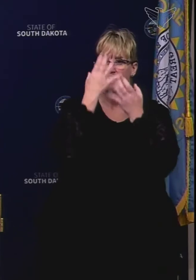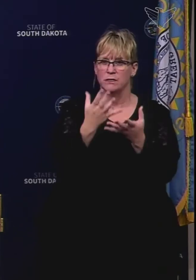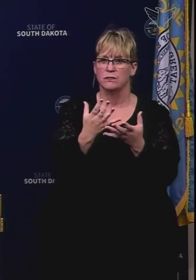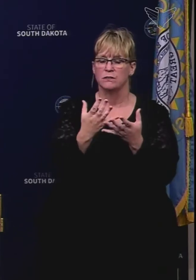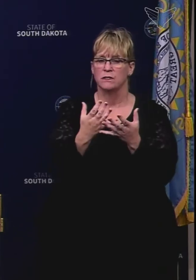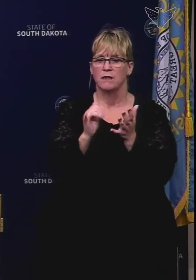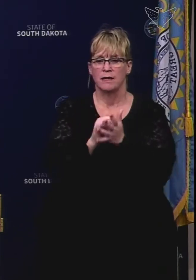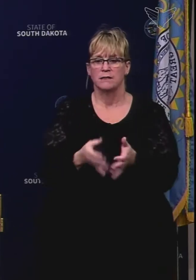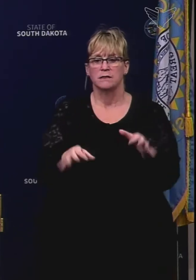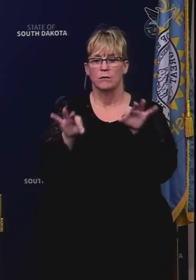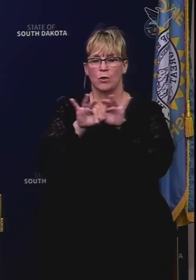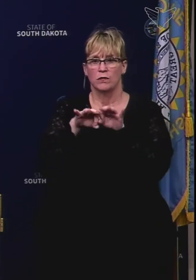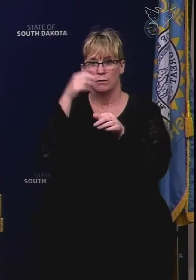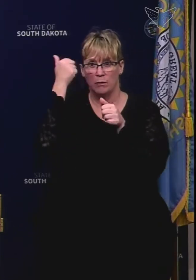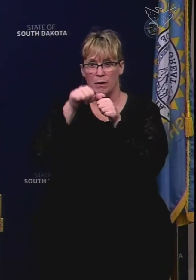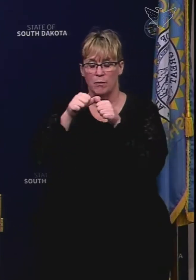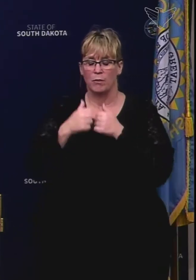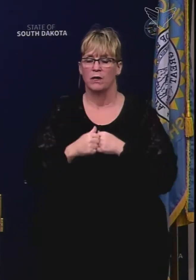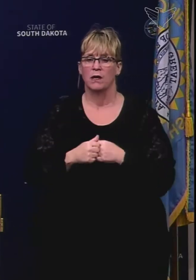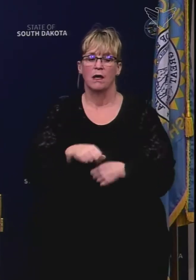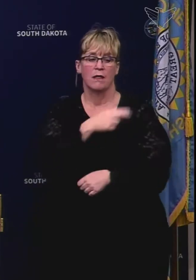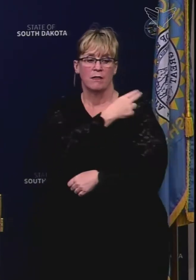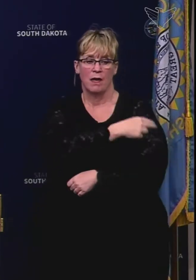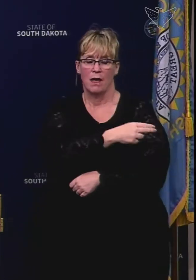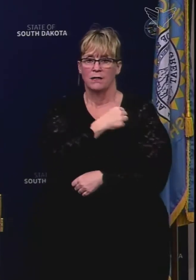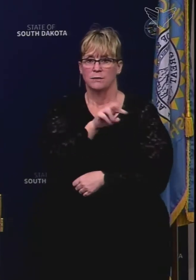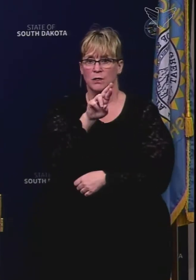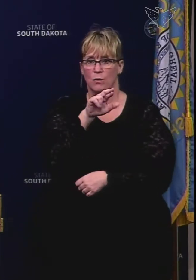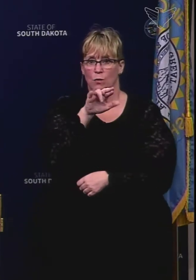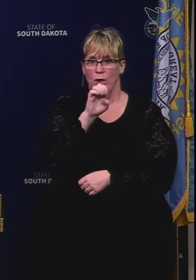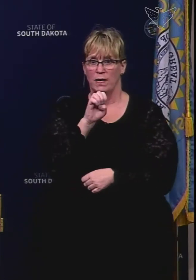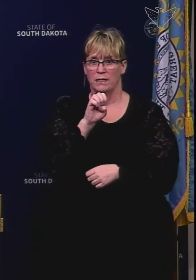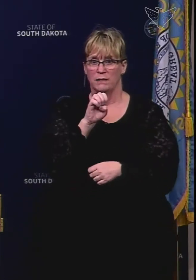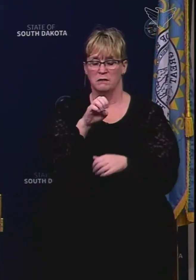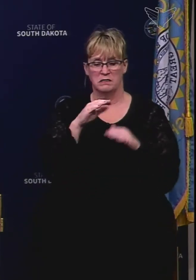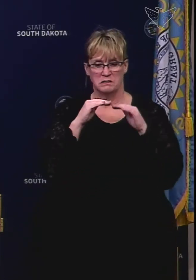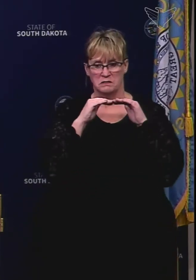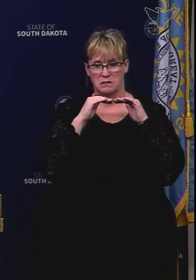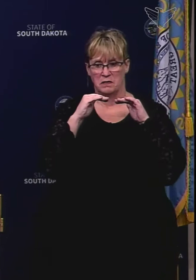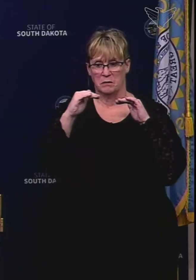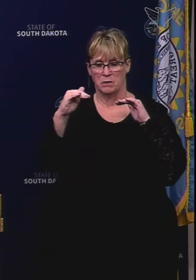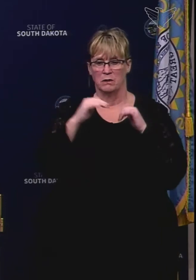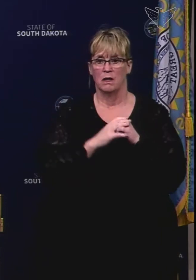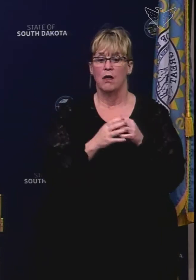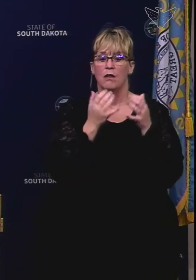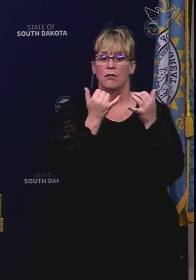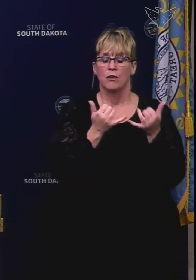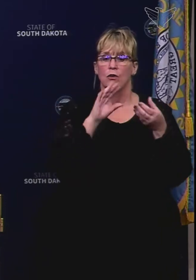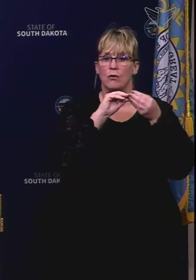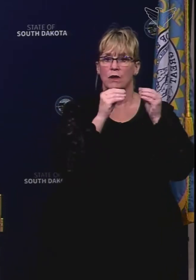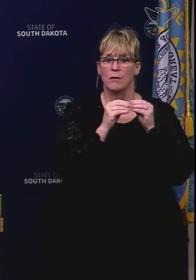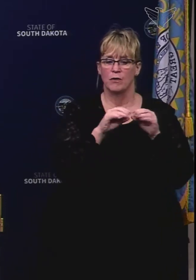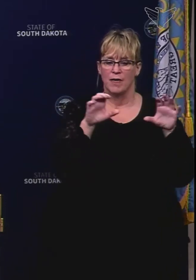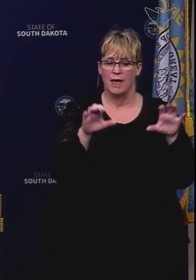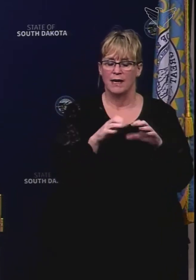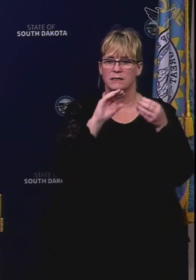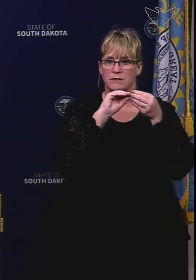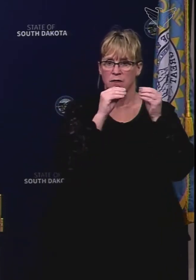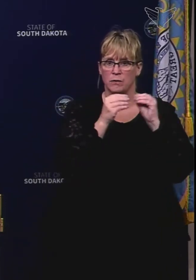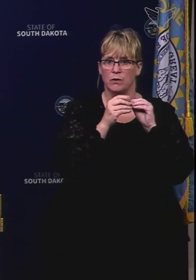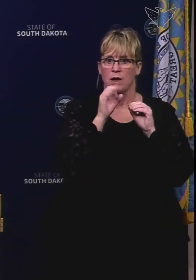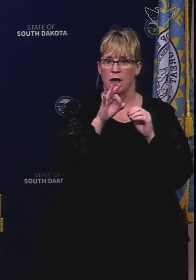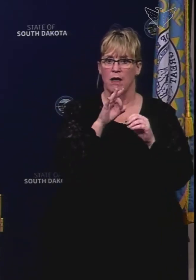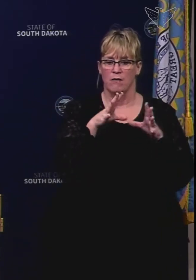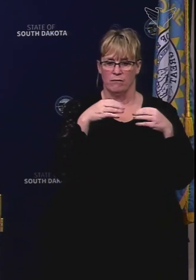keep our eyes on is that our hospitalization rates remain stable. Our current cases, the active cases